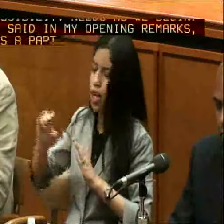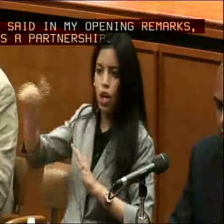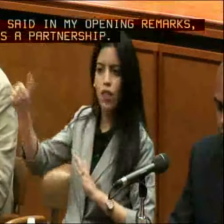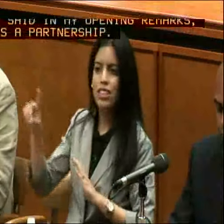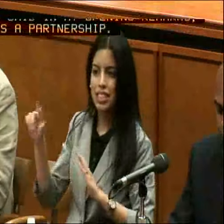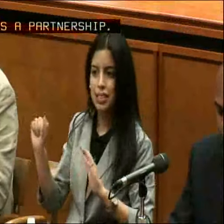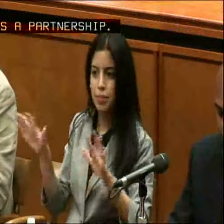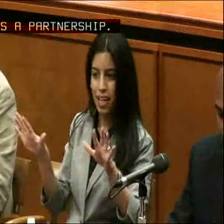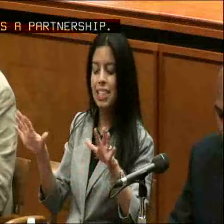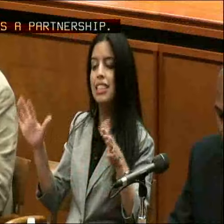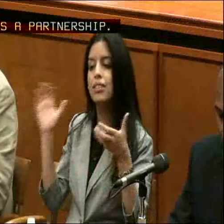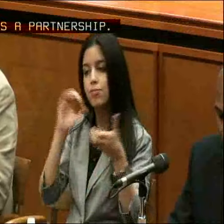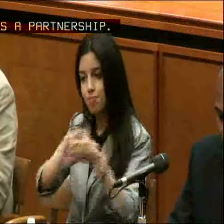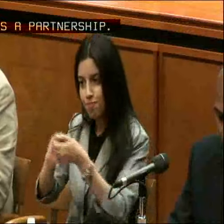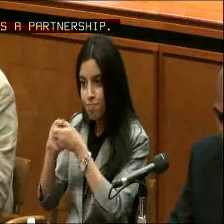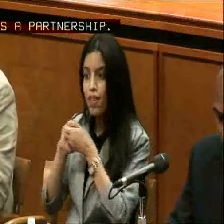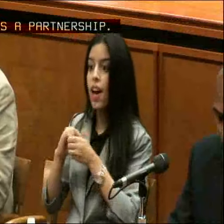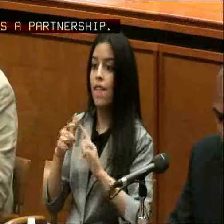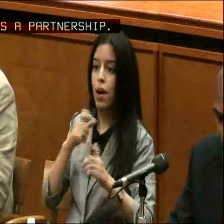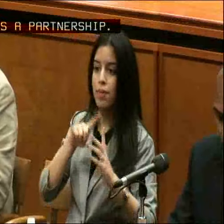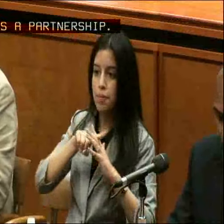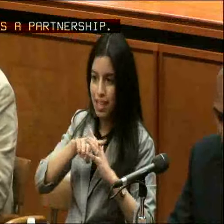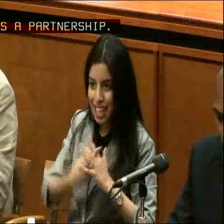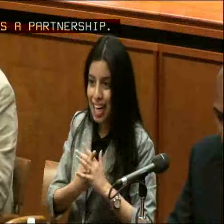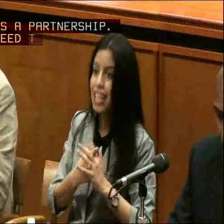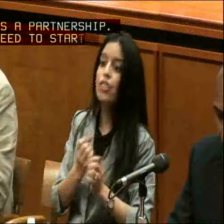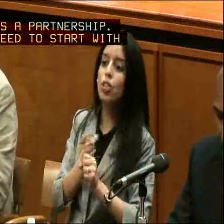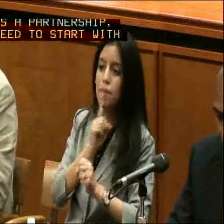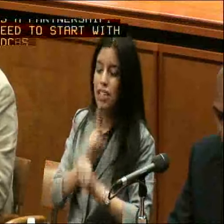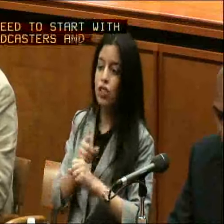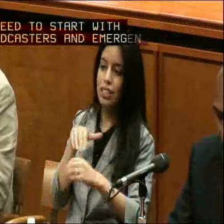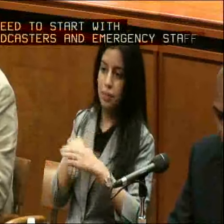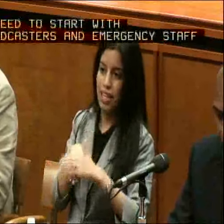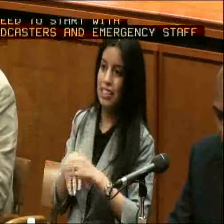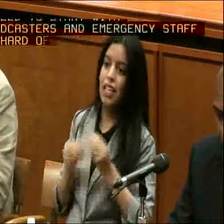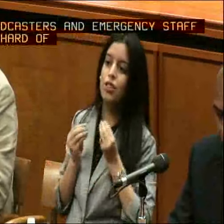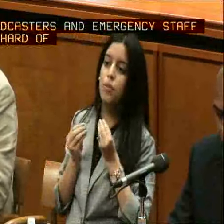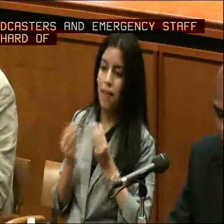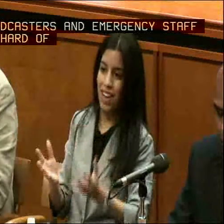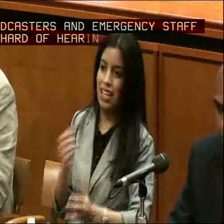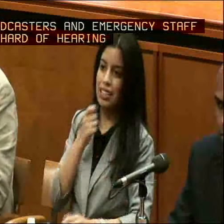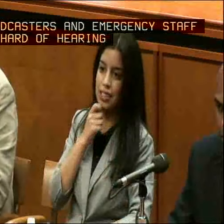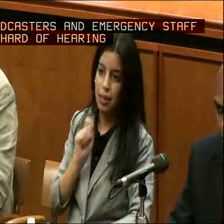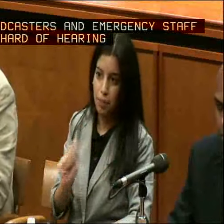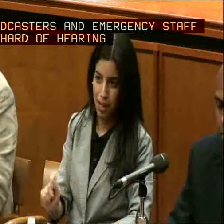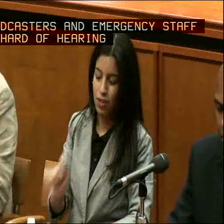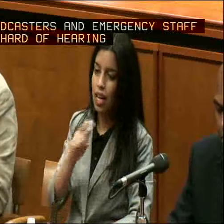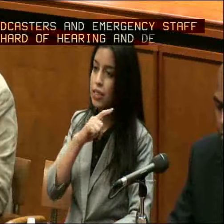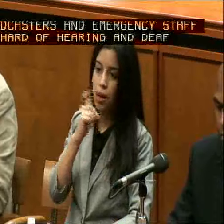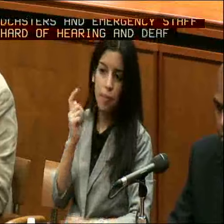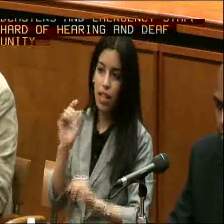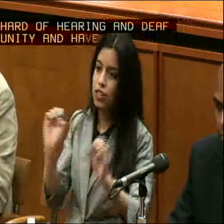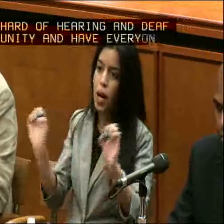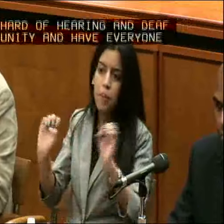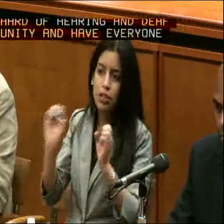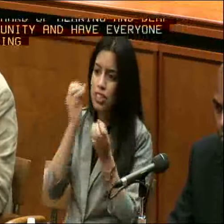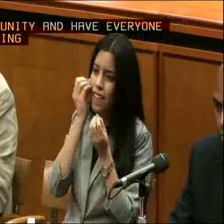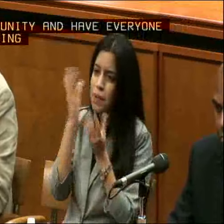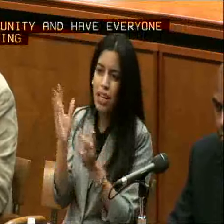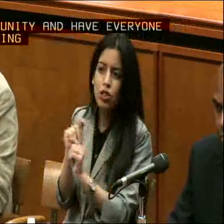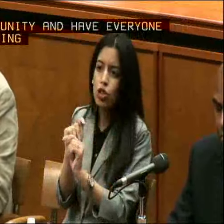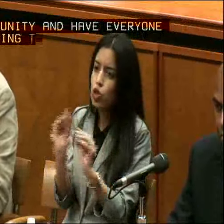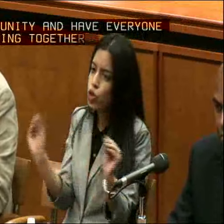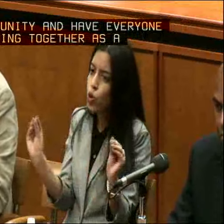staff, the hard of hearing and deaf community, and have everyone working together as a partnership arrangement. And we just need to